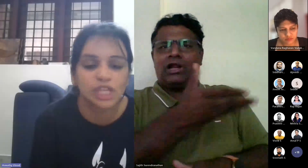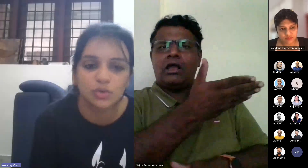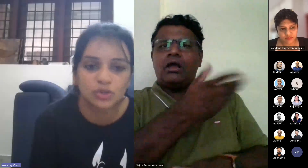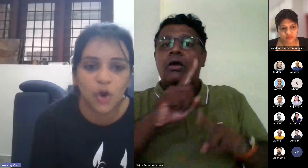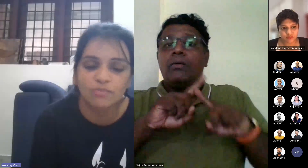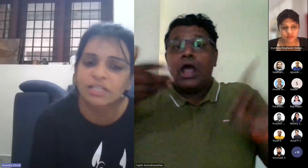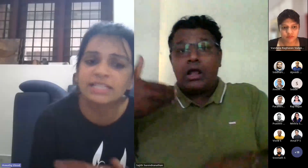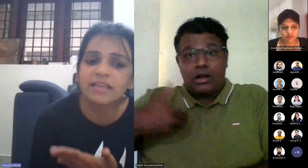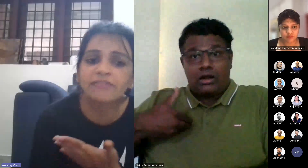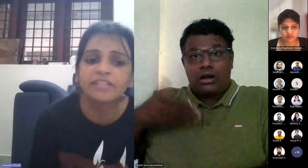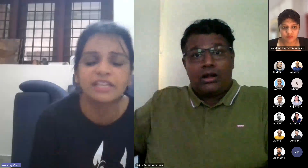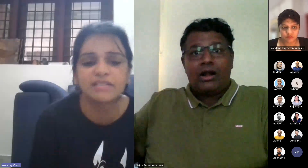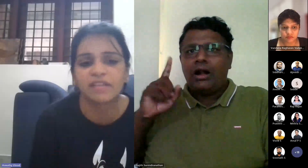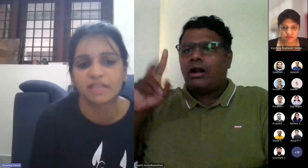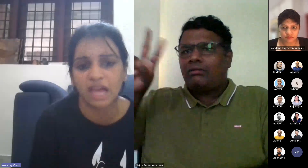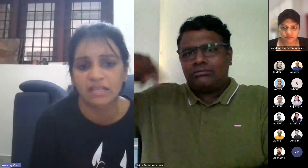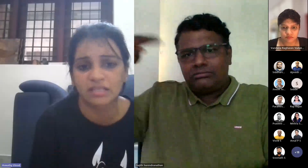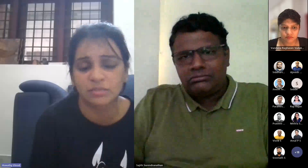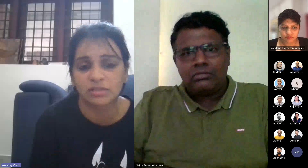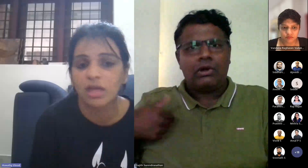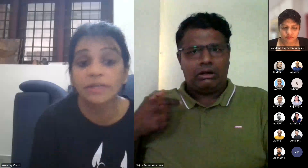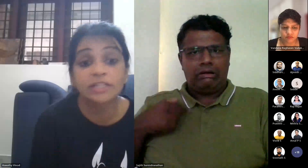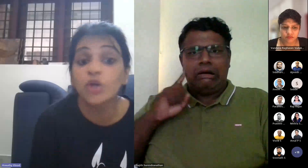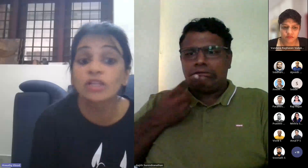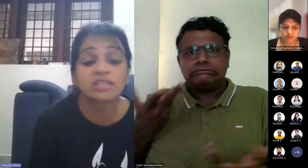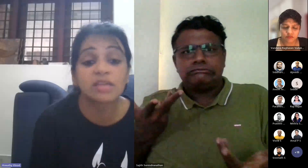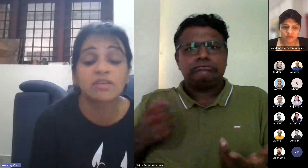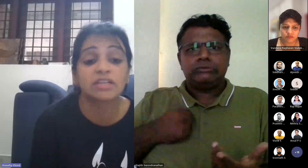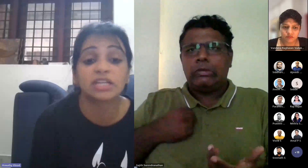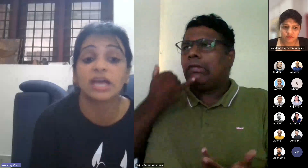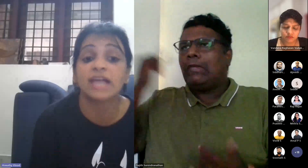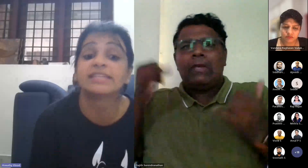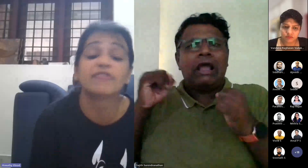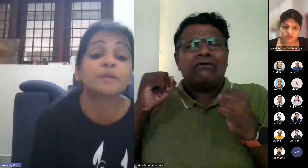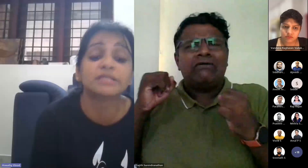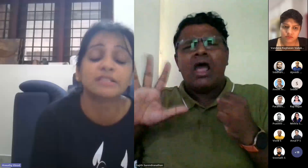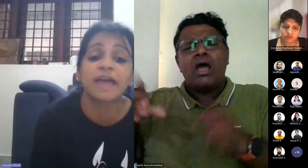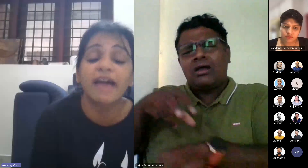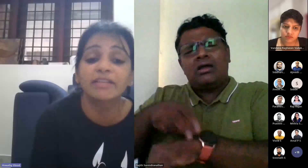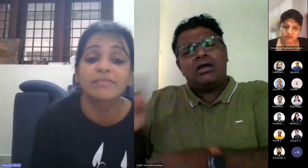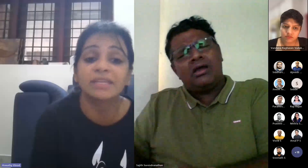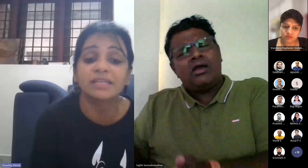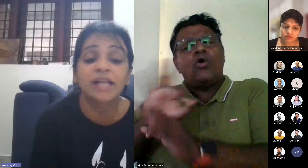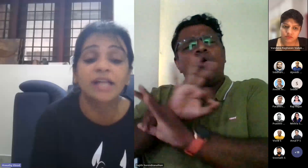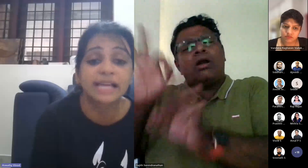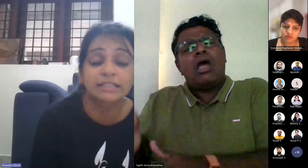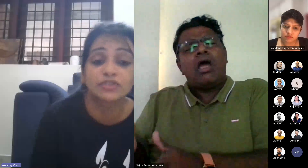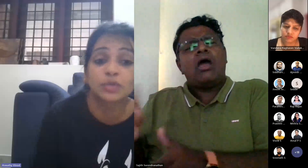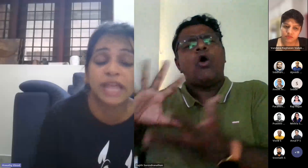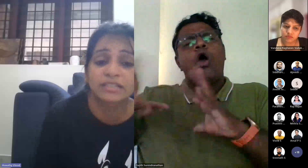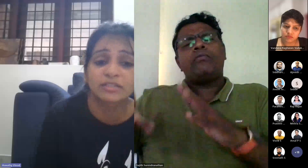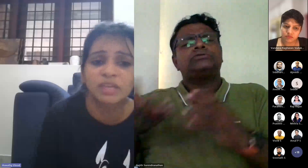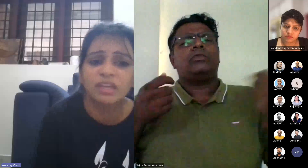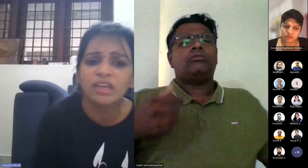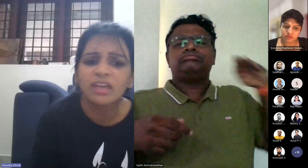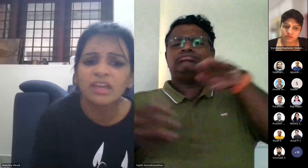immediately to take you to the hospital. Everything is very accessible, but it's not the same here in India. As a deaf person, if I have an immediate heart attack, there is